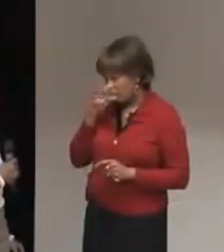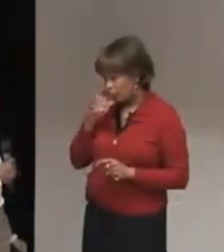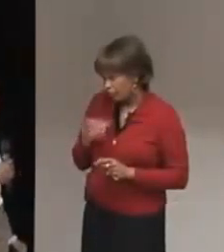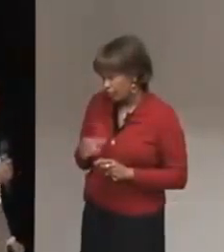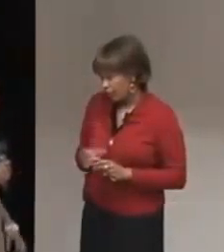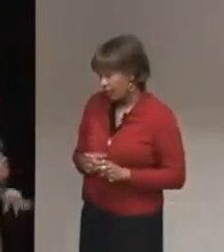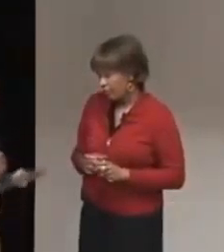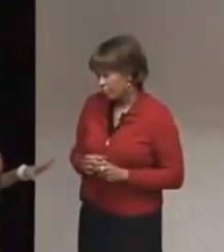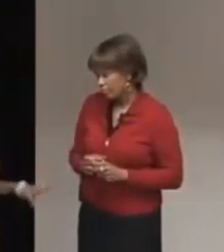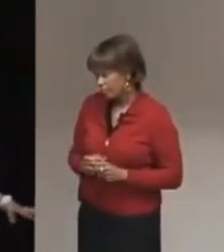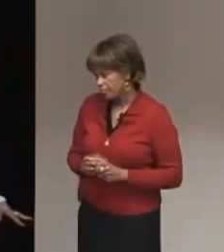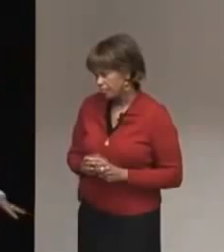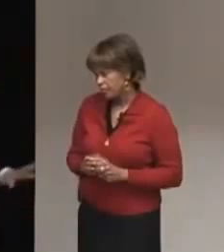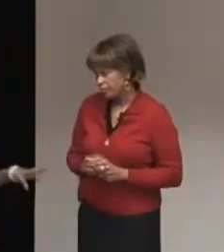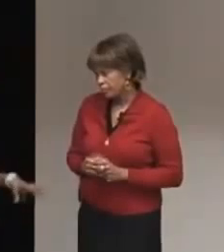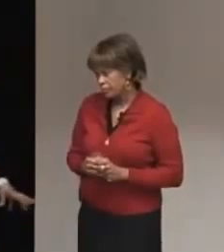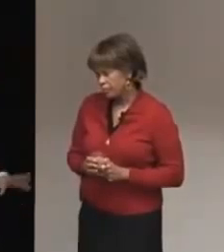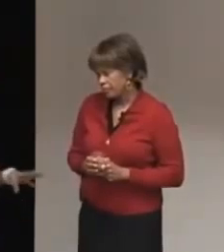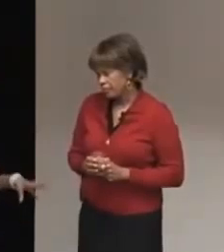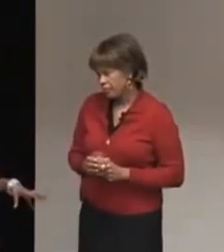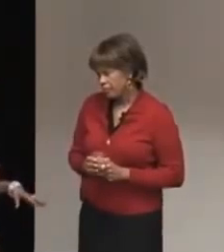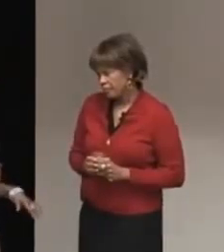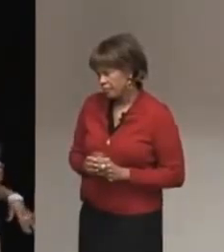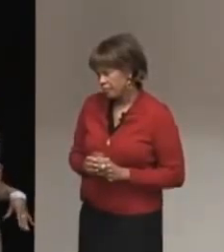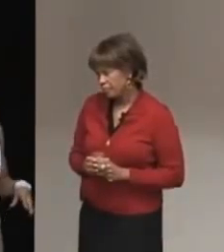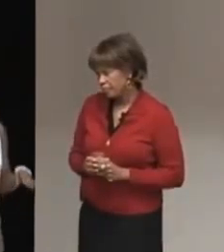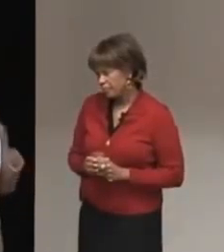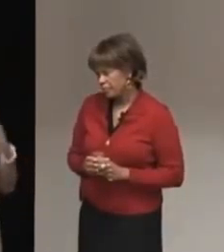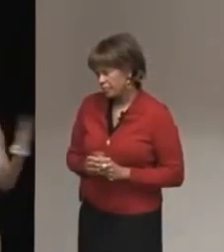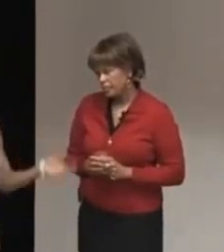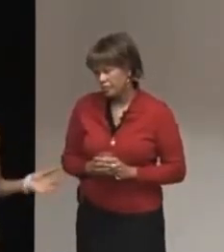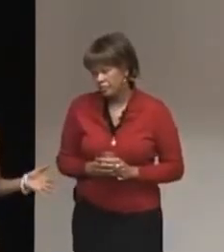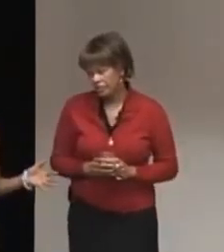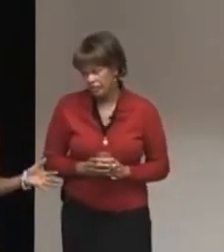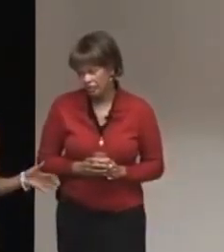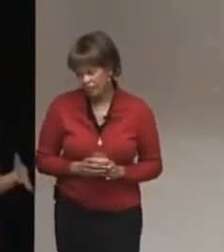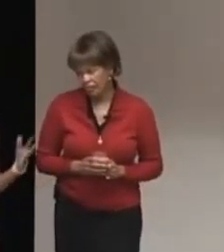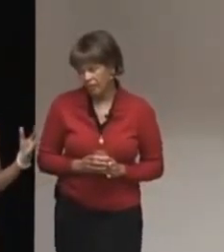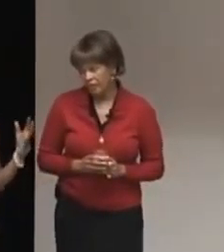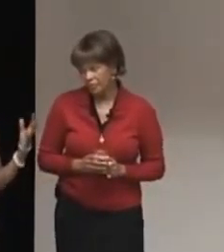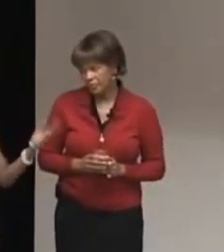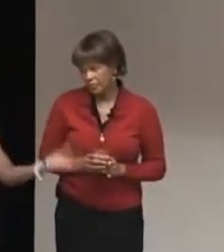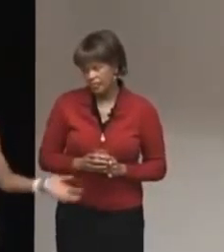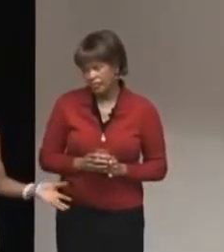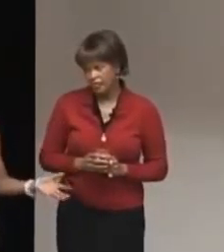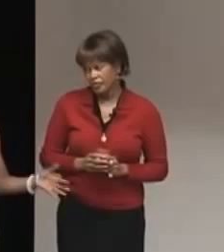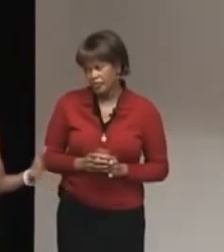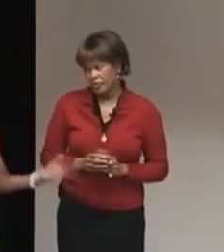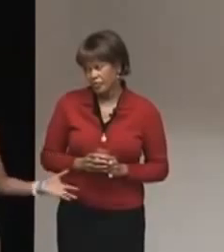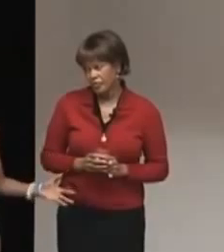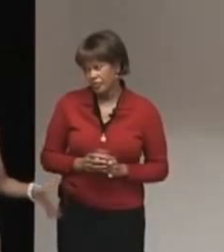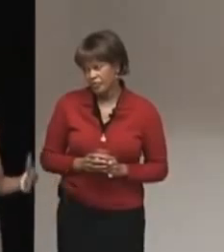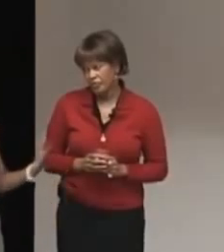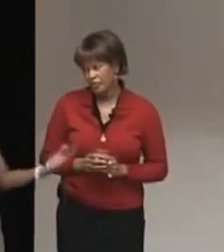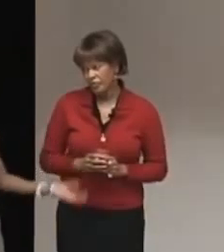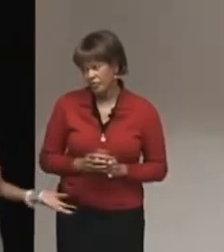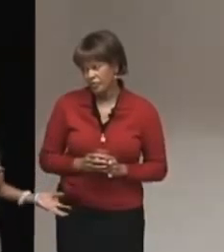we'll perish. I just think that that's such an important message for us because we are preparing to our students for a